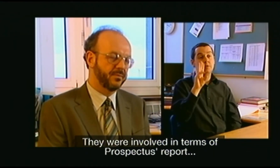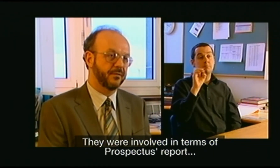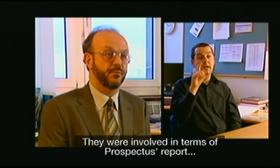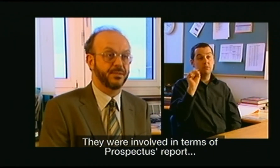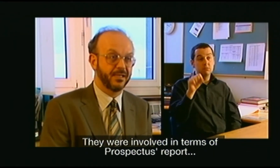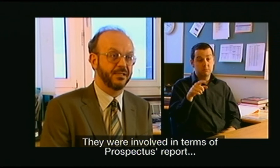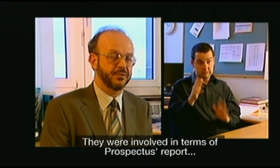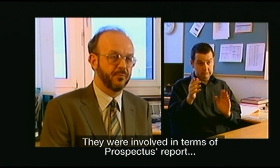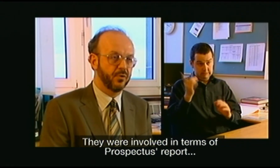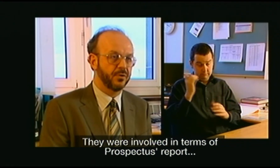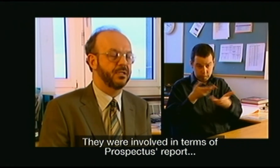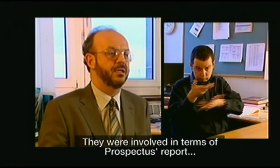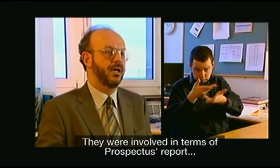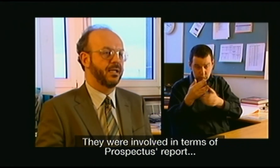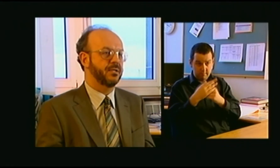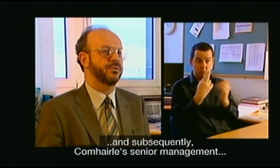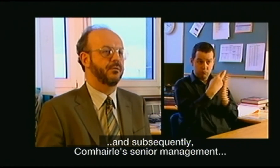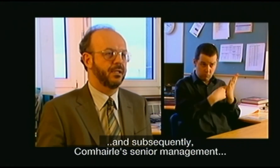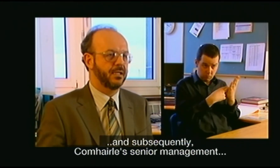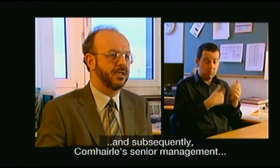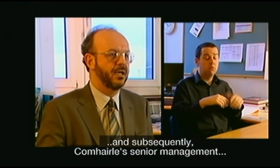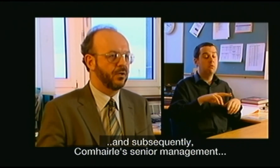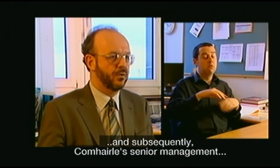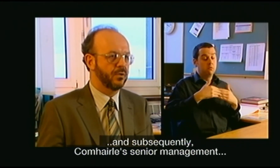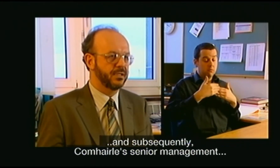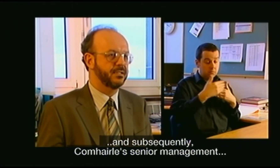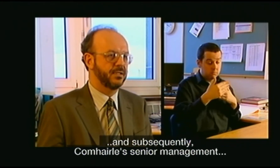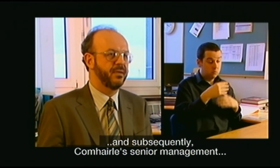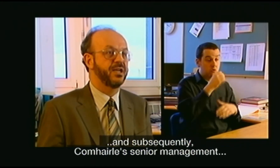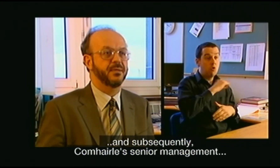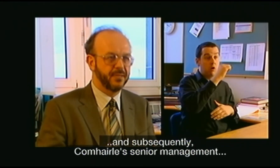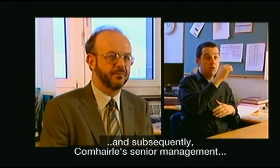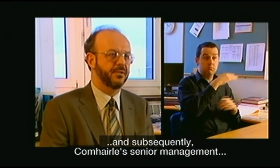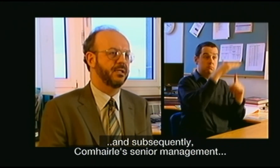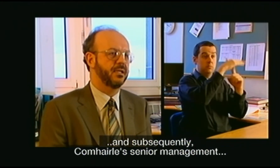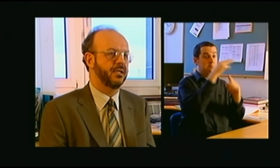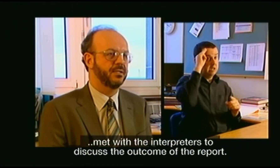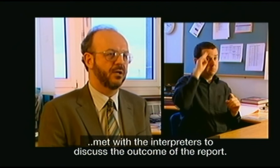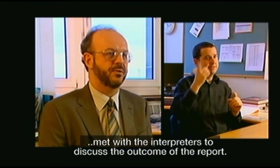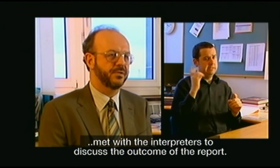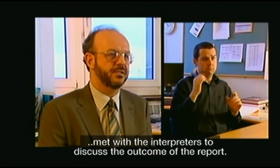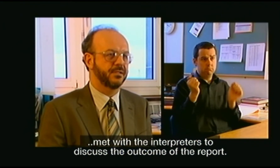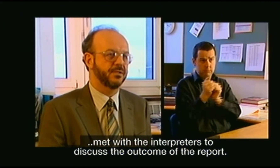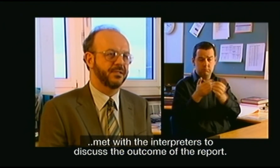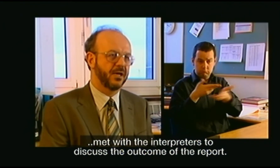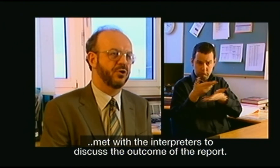terms of Prospectus's report, and subsequently Corless senior management met with the interpreters to discuss the outcome